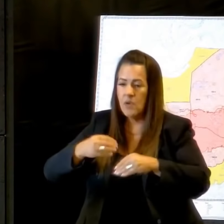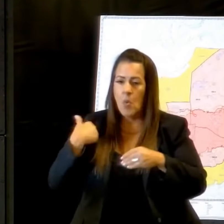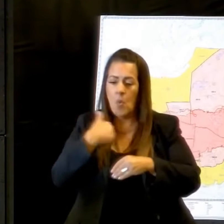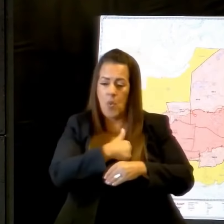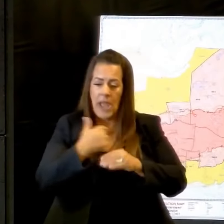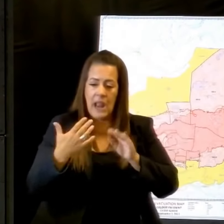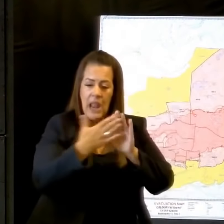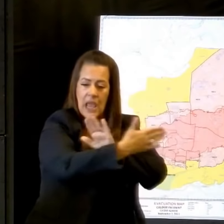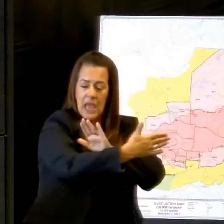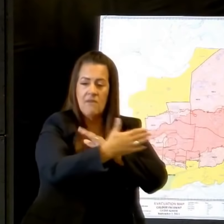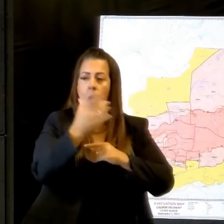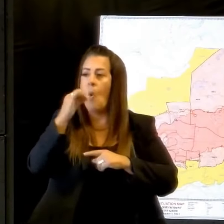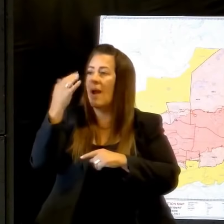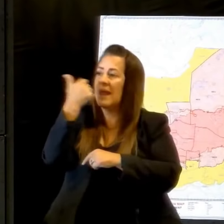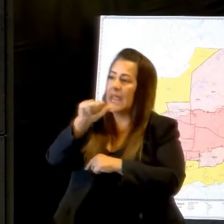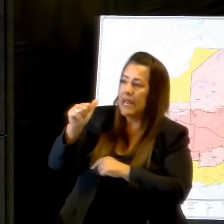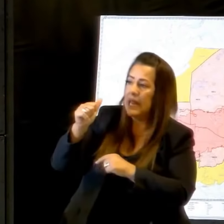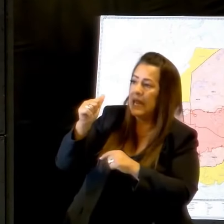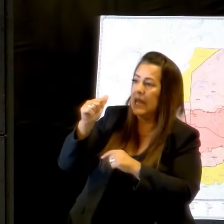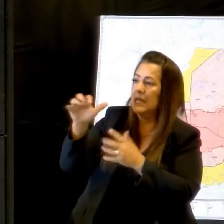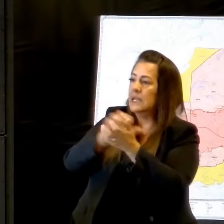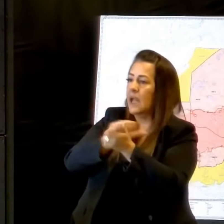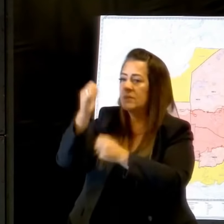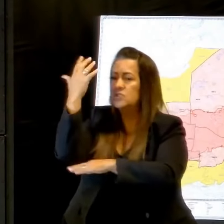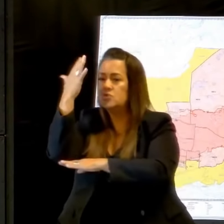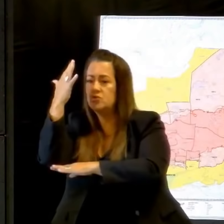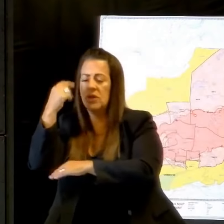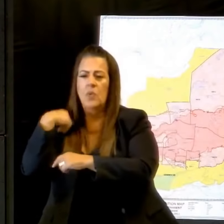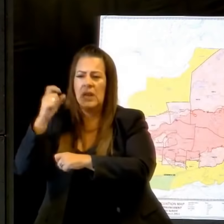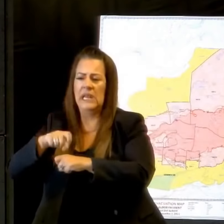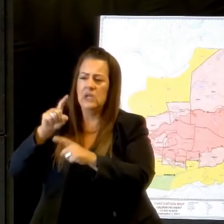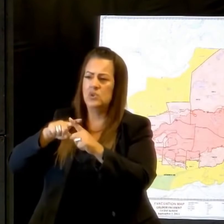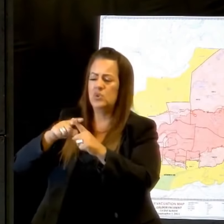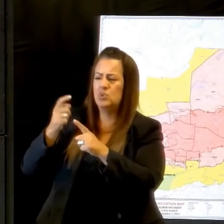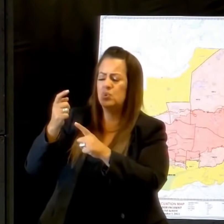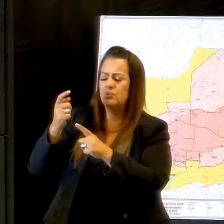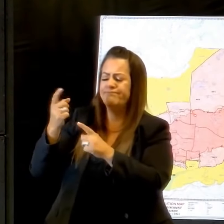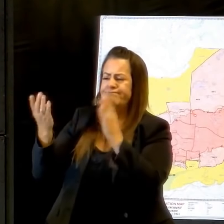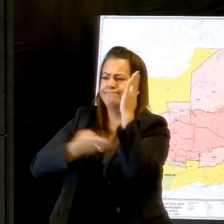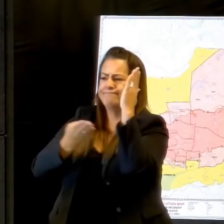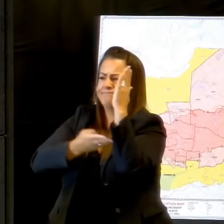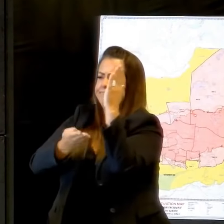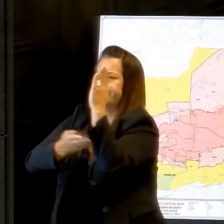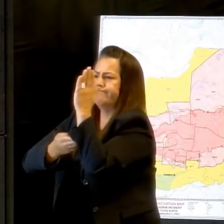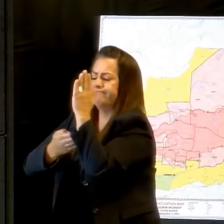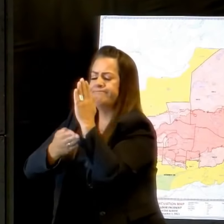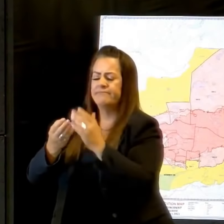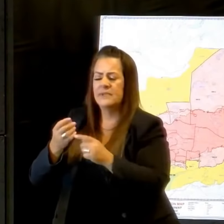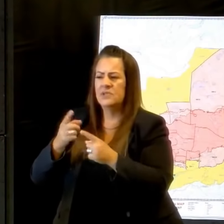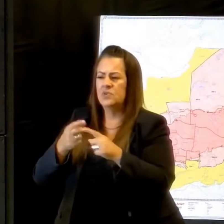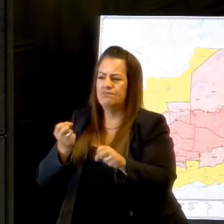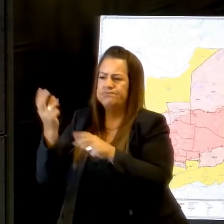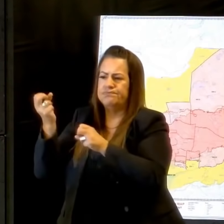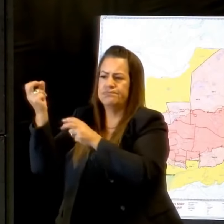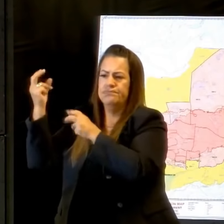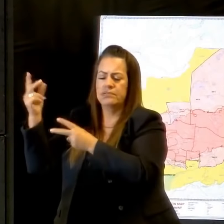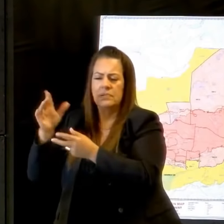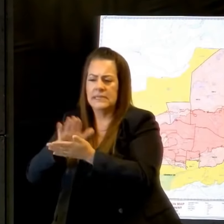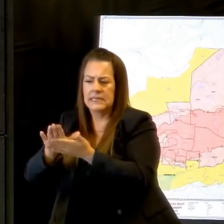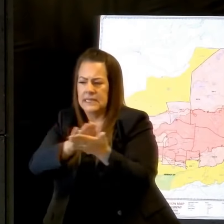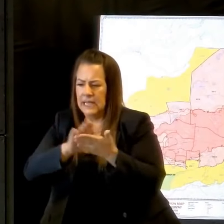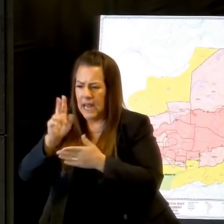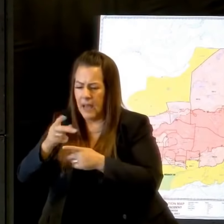that might have been damaged have to be cut down and removed. So there's several steps we have to take. We do have meetings every day to examine that,